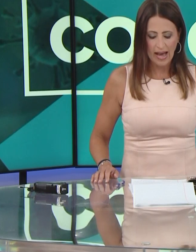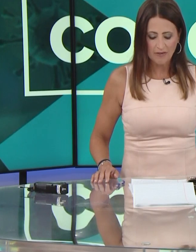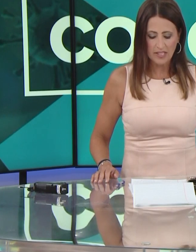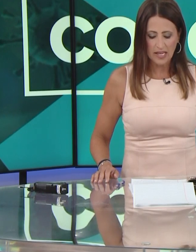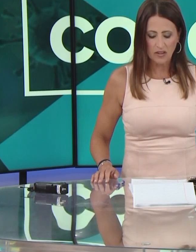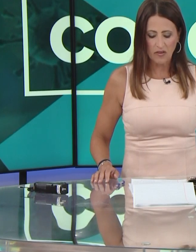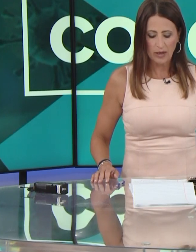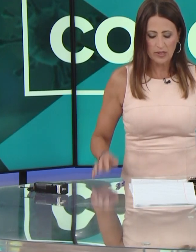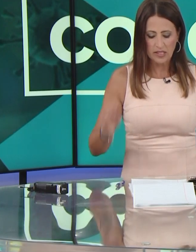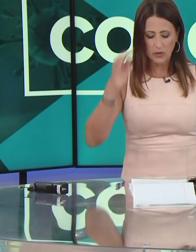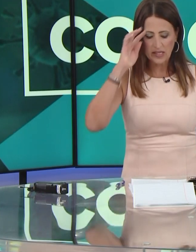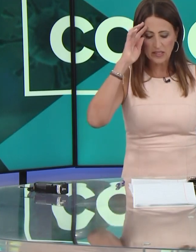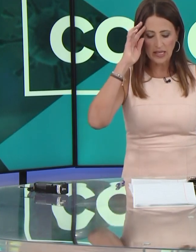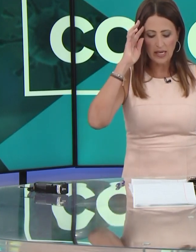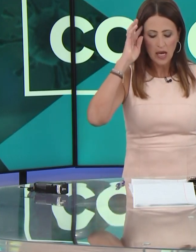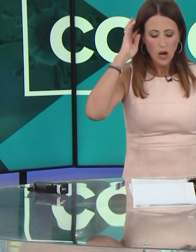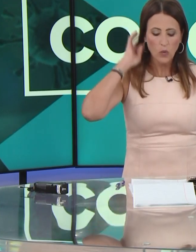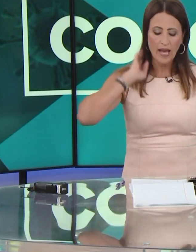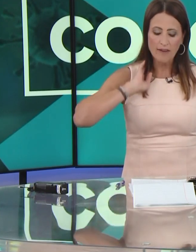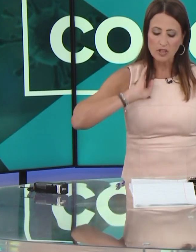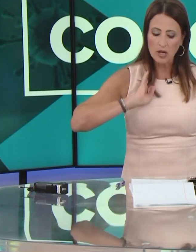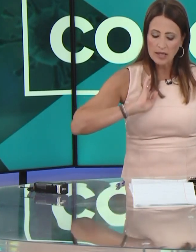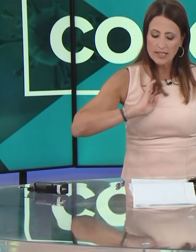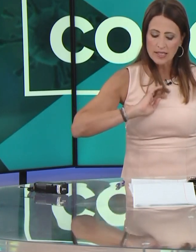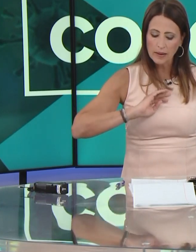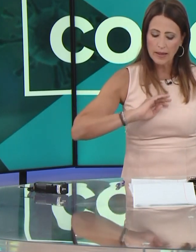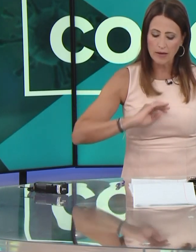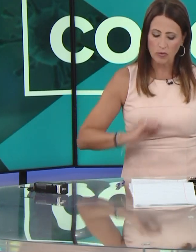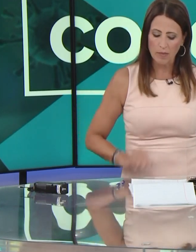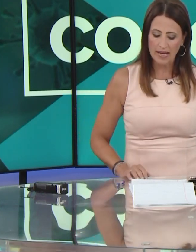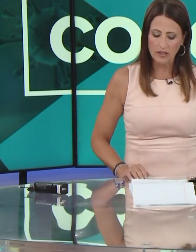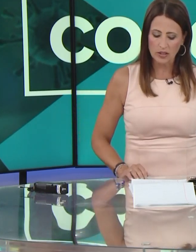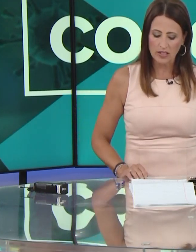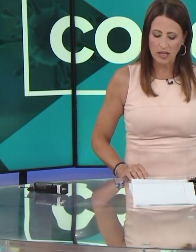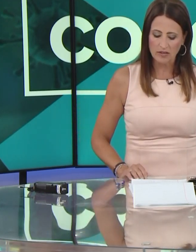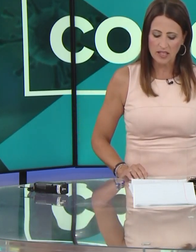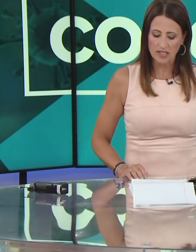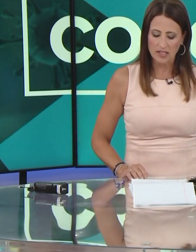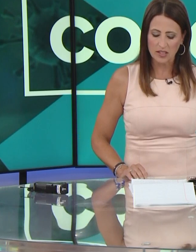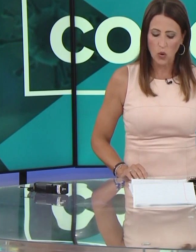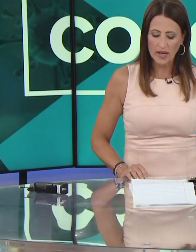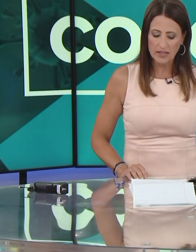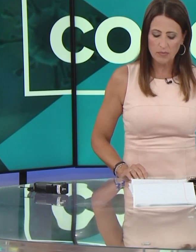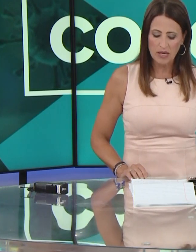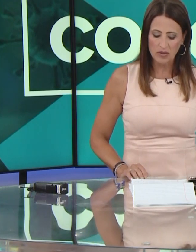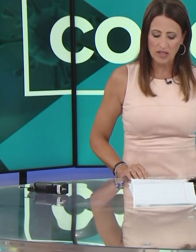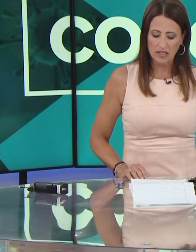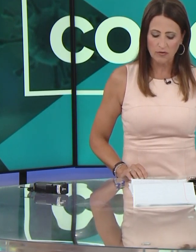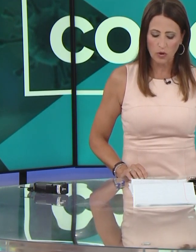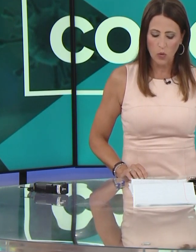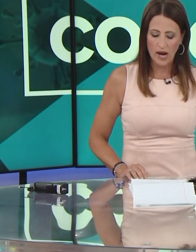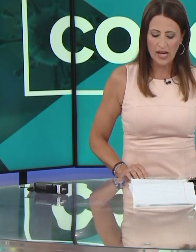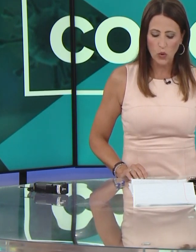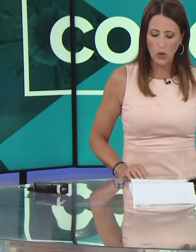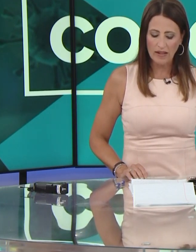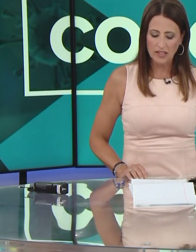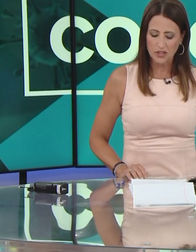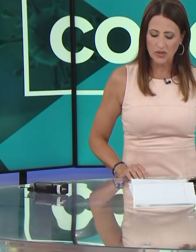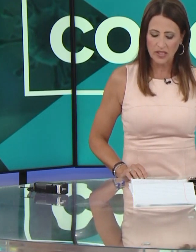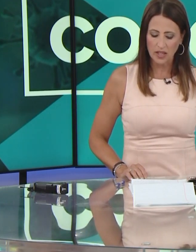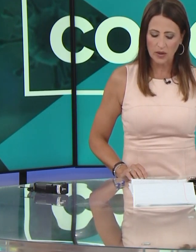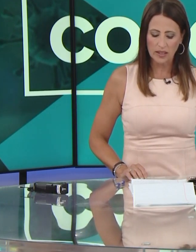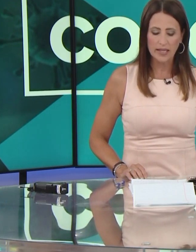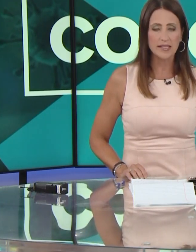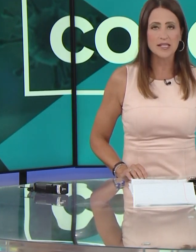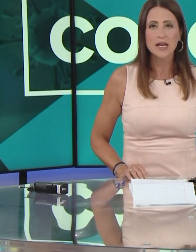we have to take the virus seriously. We have to constantly remind ourselves that this is going to be with us for a while, well into